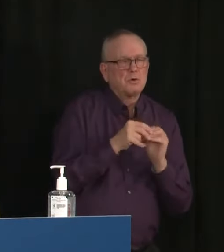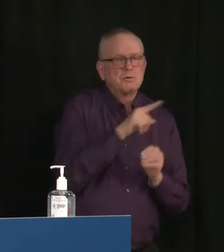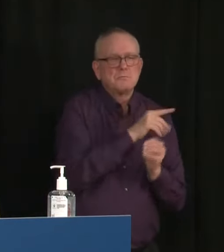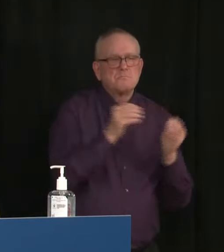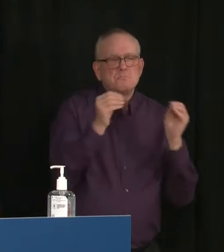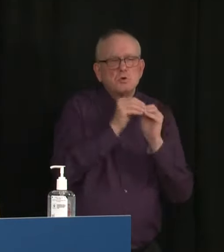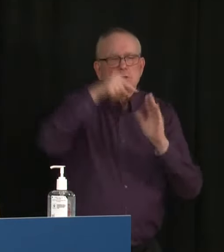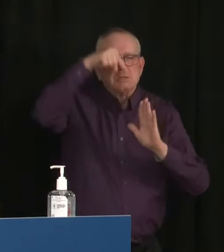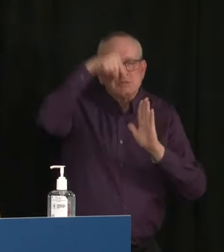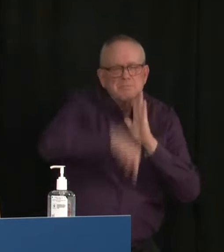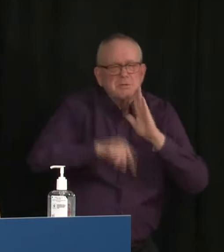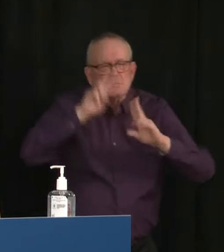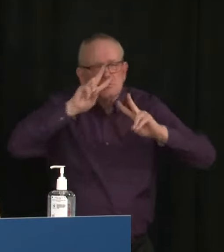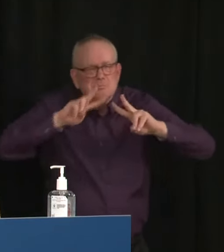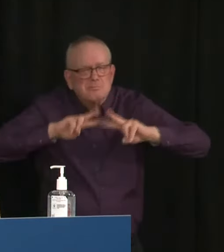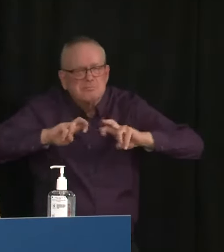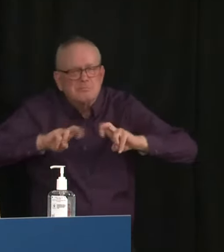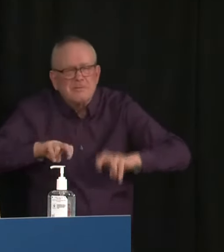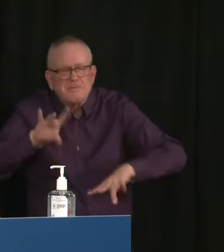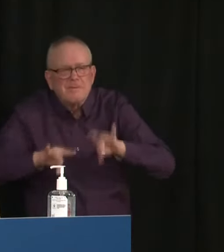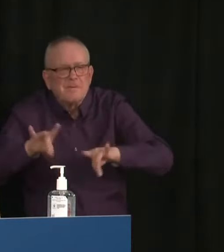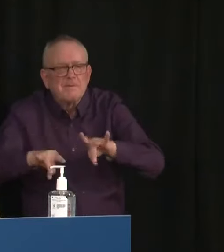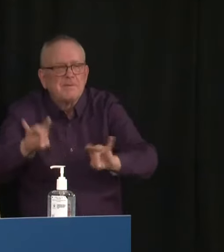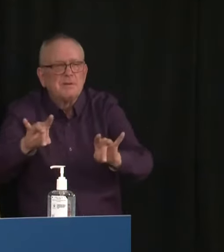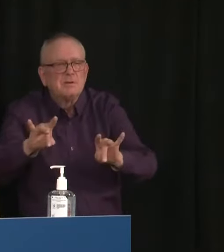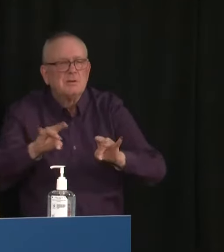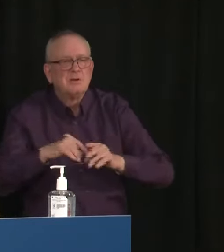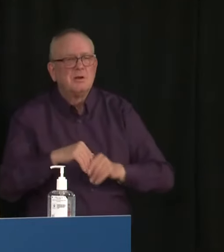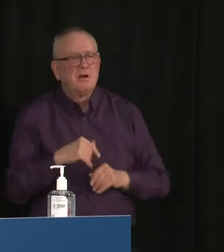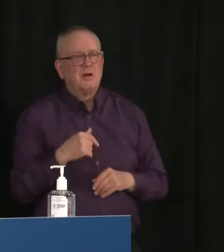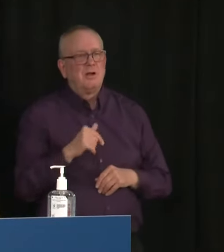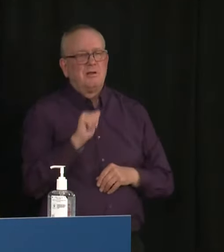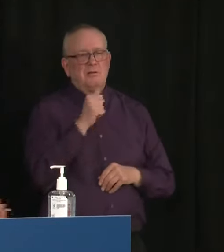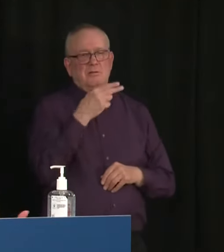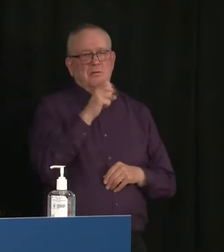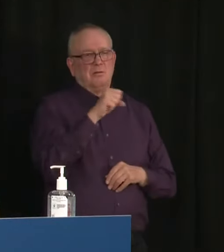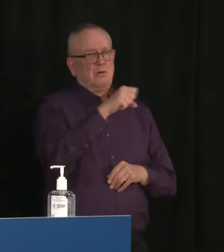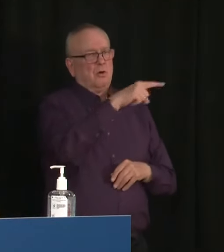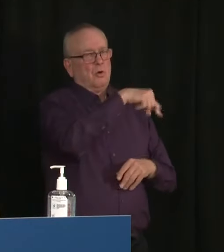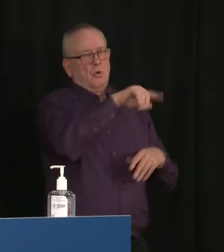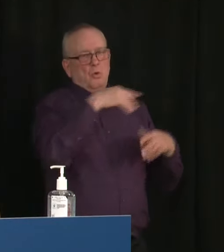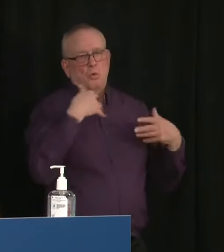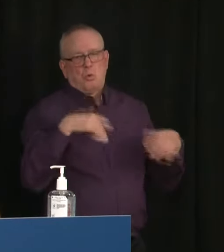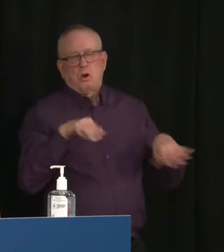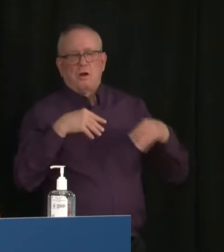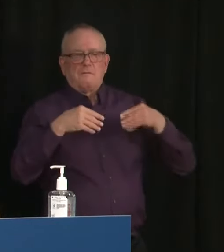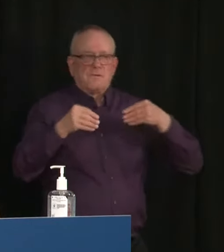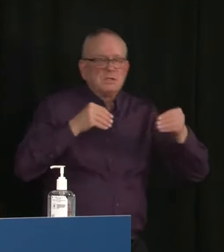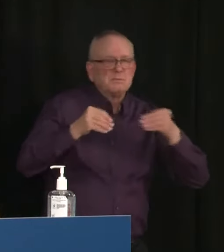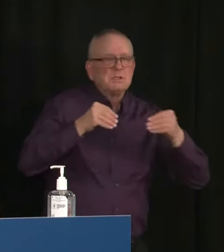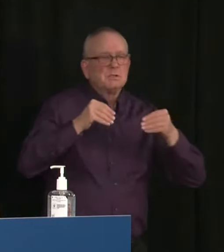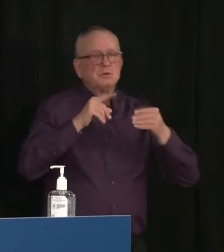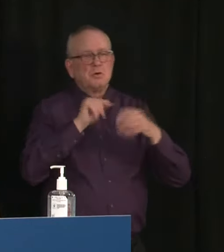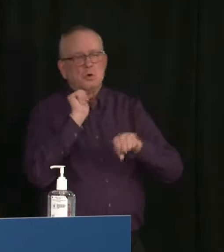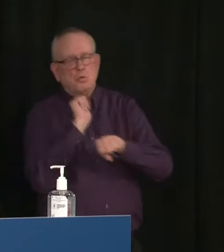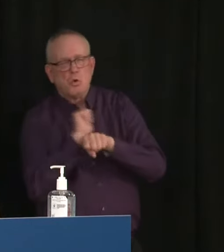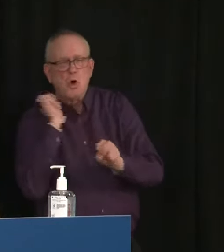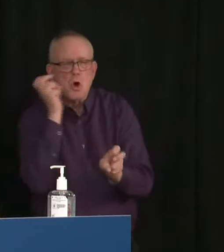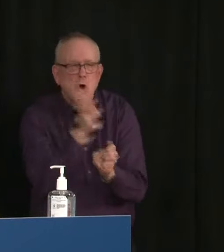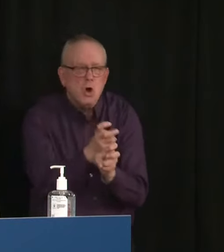their contact tracing team for their flexibility, for their hard work, and for expanding that capacity to be able to meet those